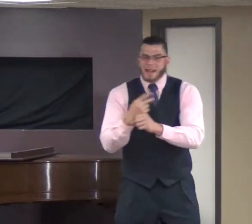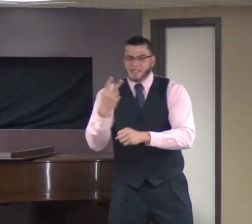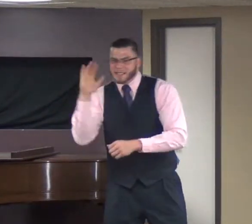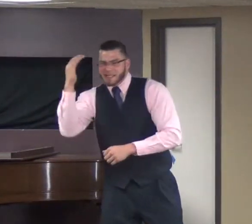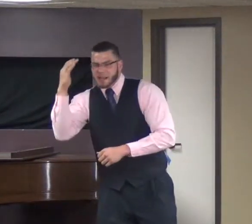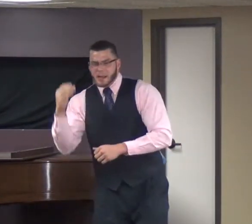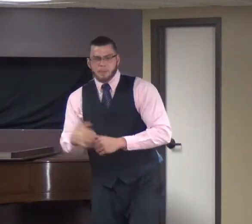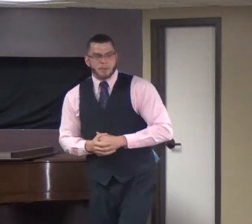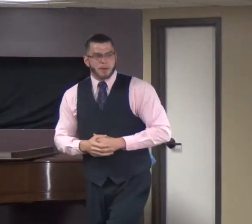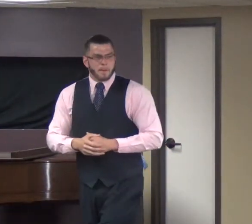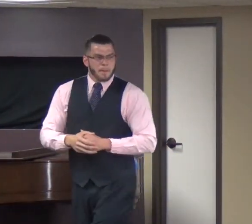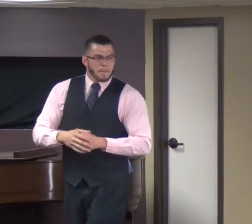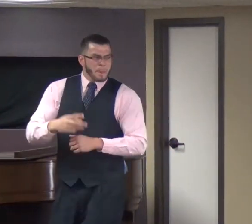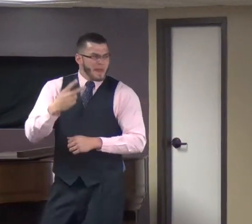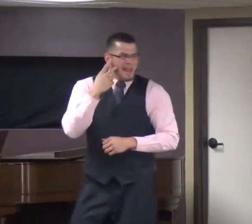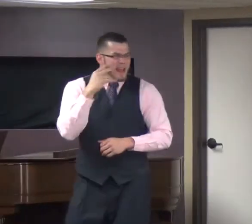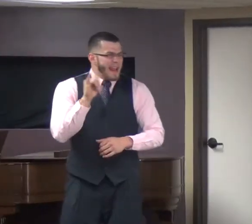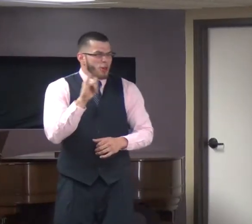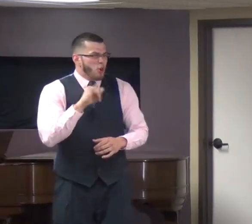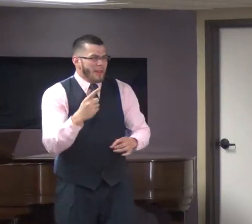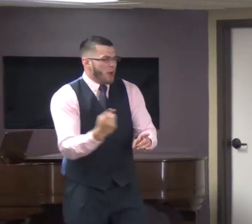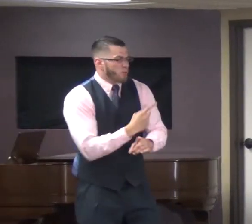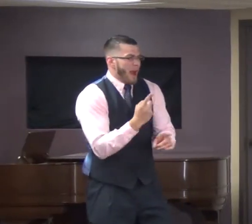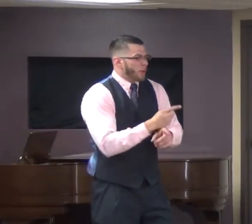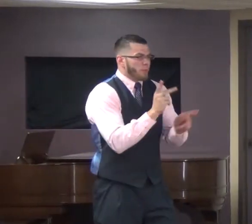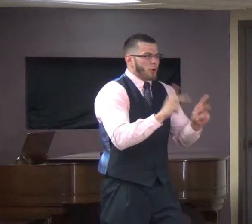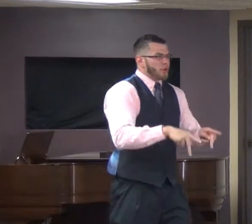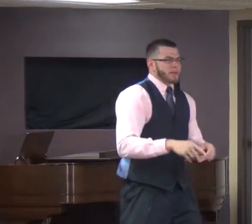it seem. He looked like a regular person.